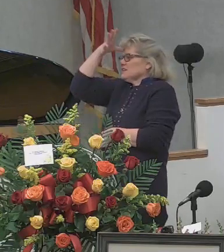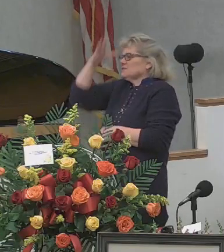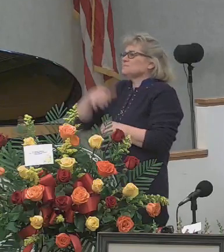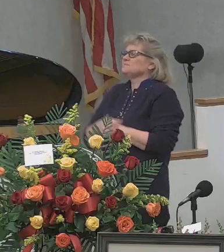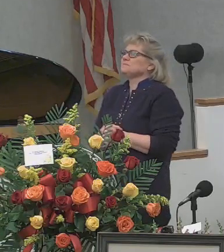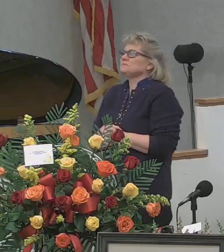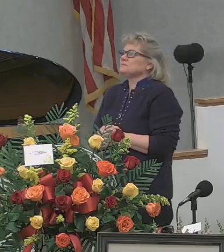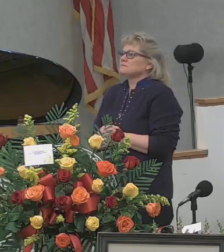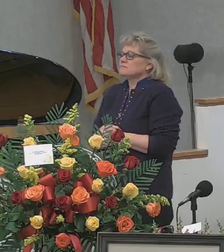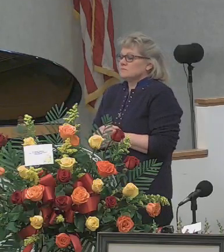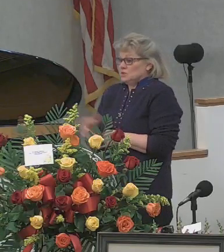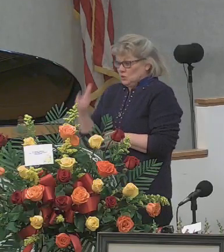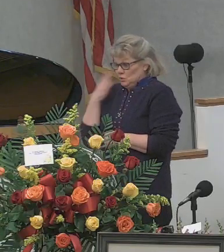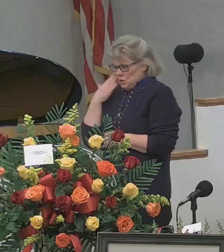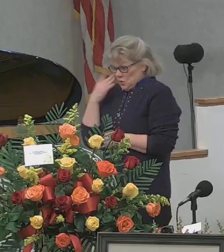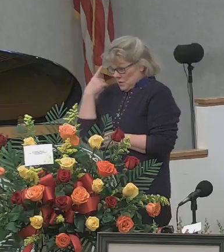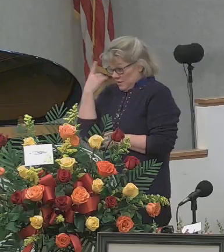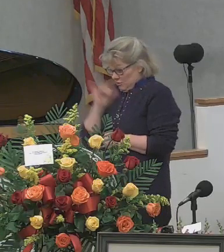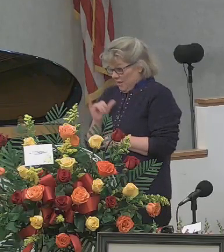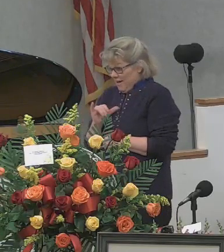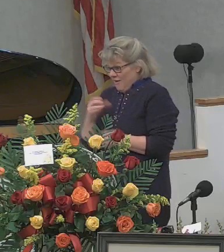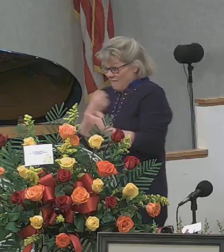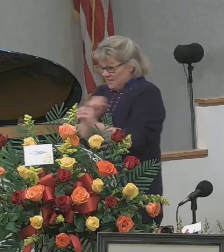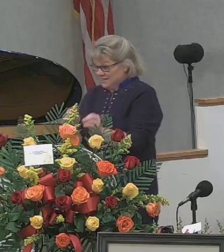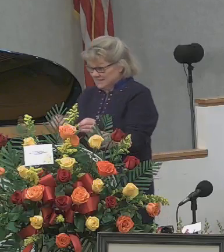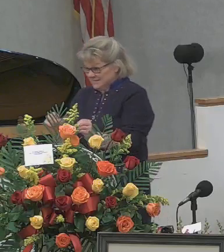And if you only knew what his office looked like.